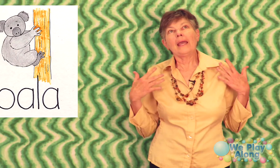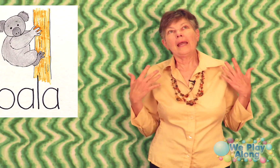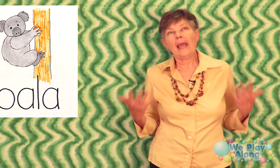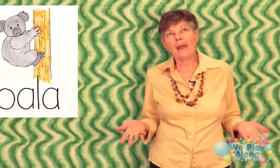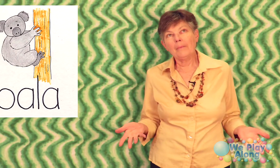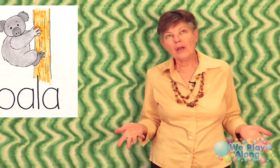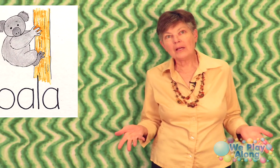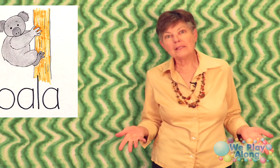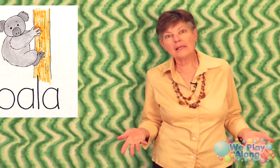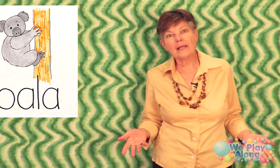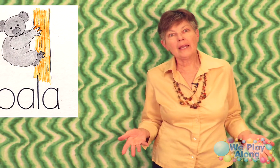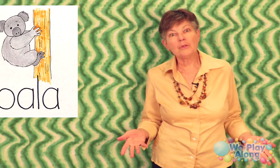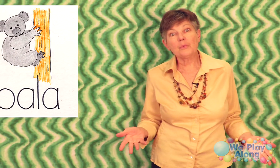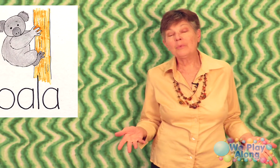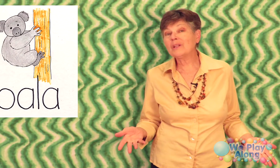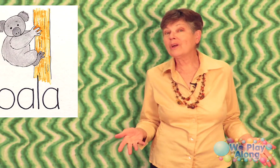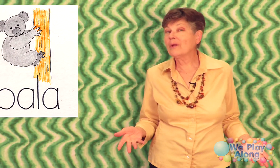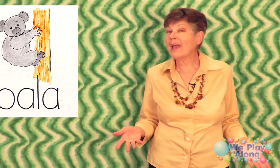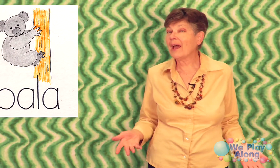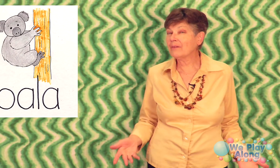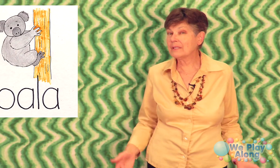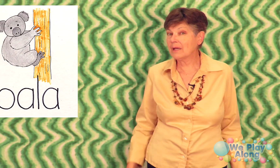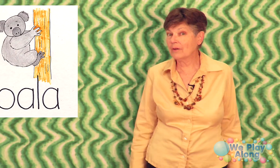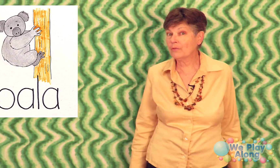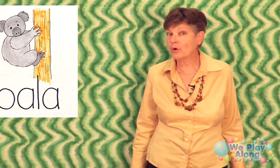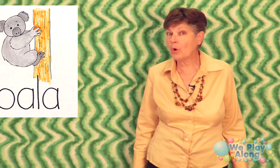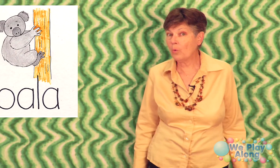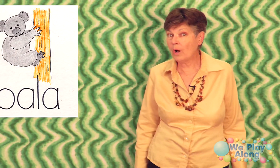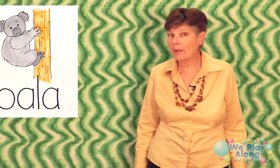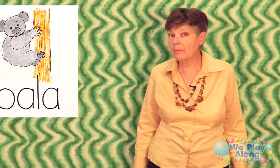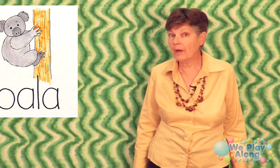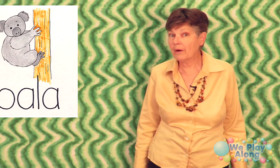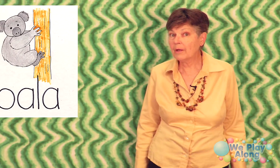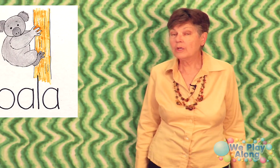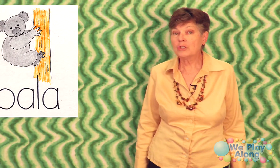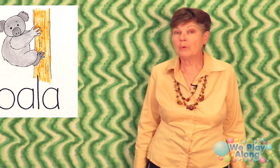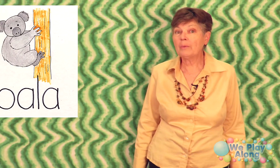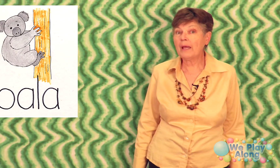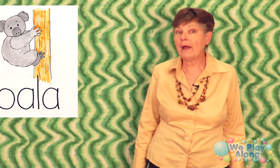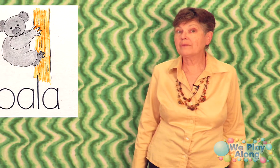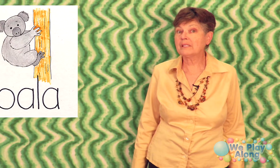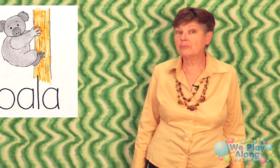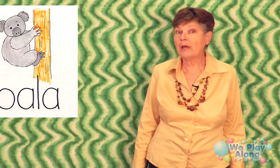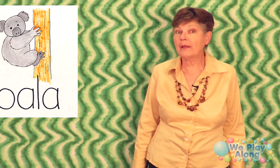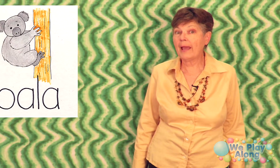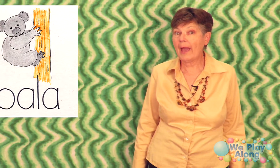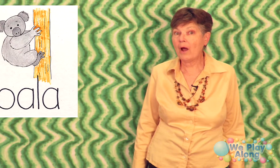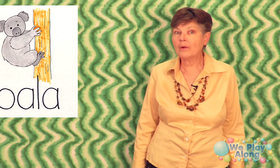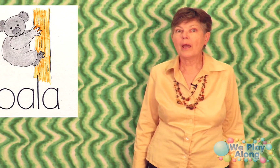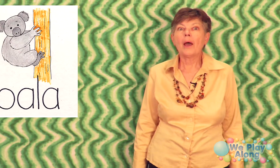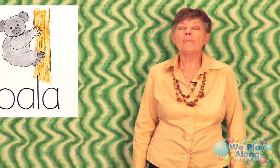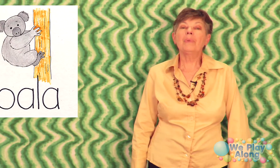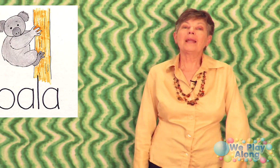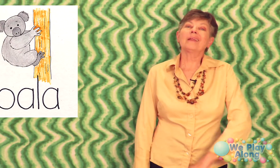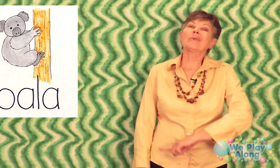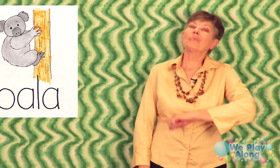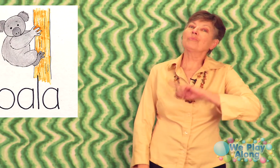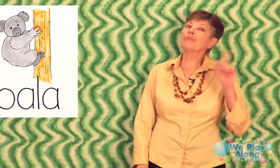in American Sign Language, we really don't have a sign for koala bear, so we would have to spell it out. But in